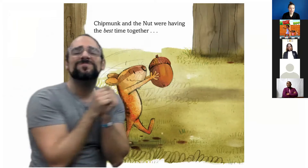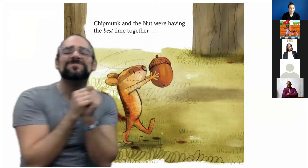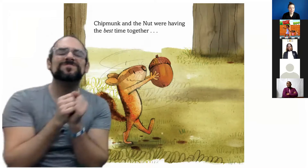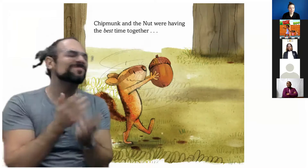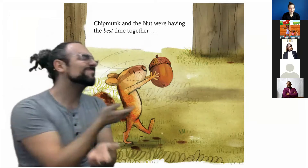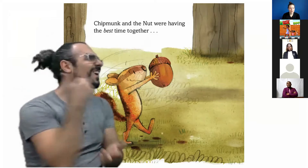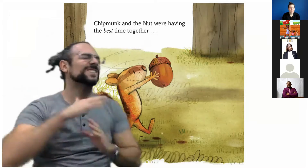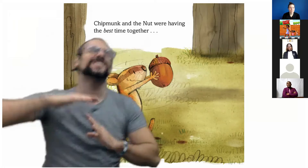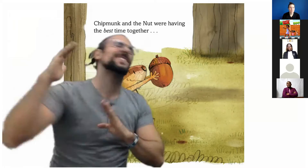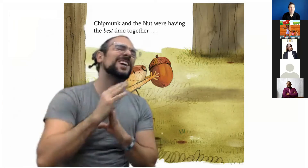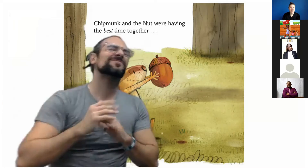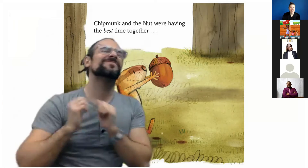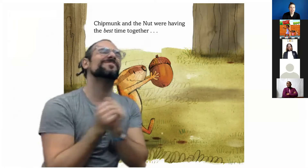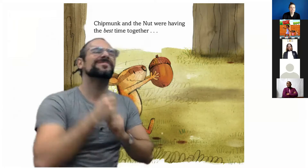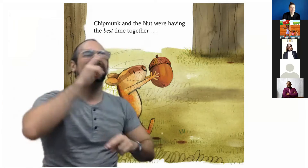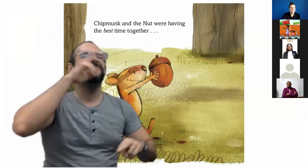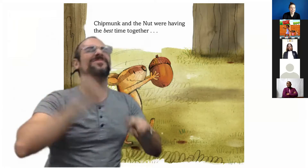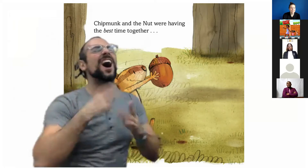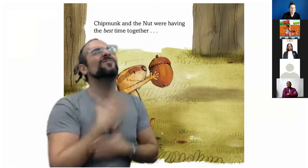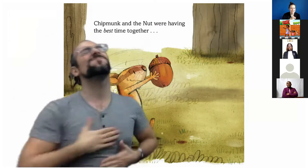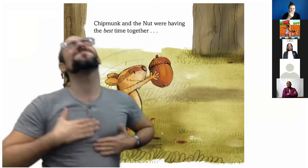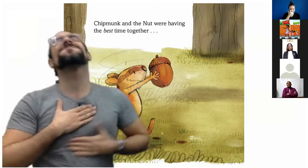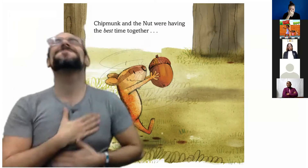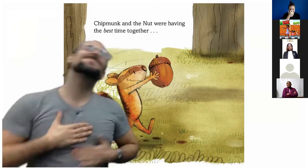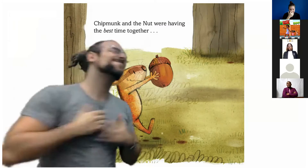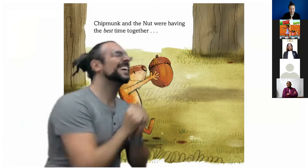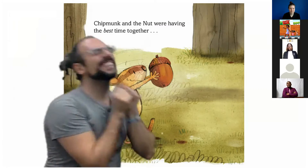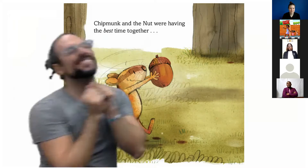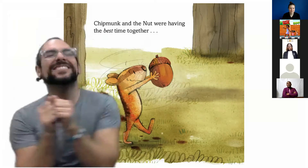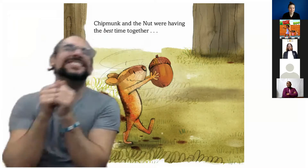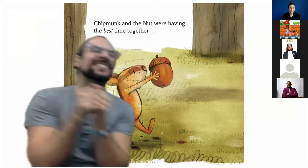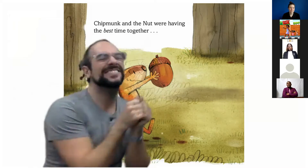Chipmunk and the nut were having the best time together